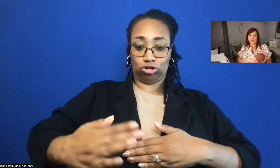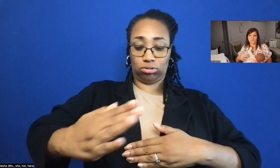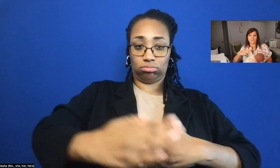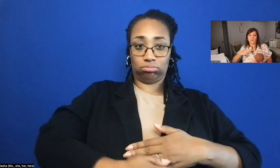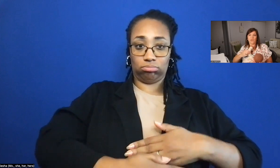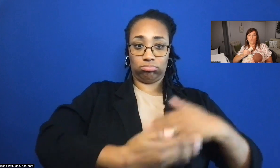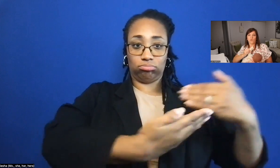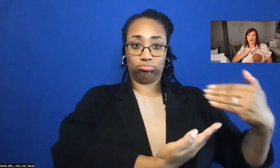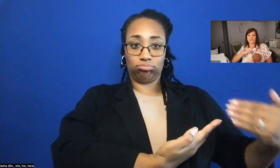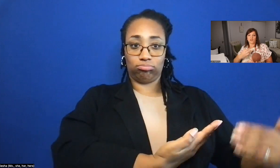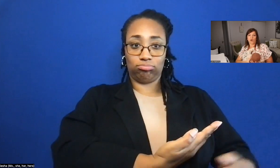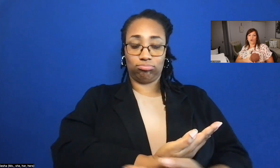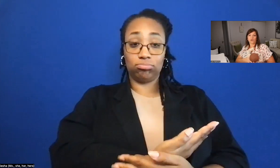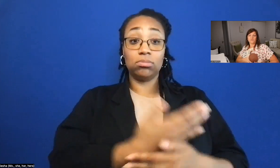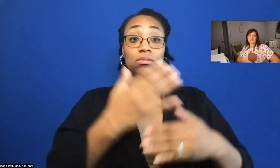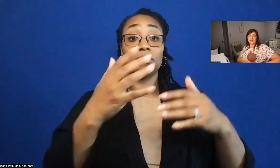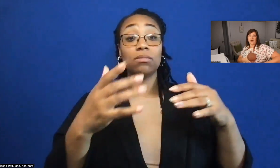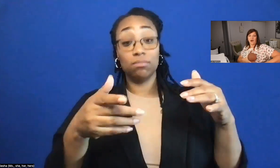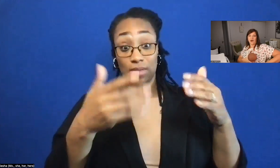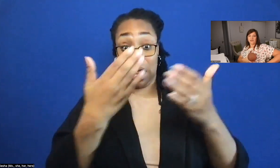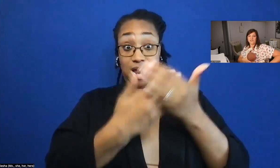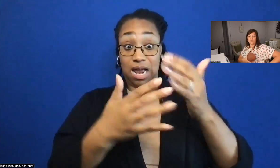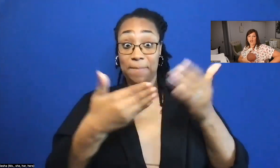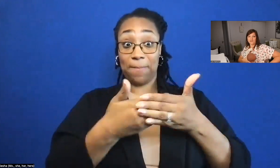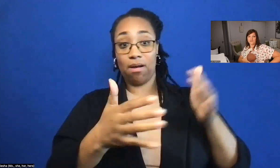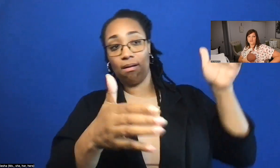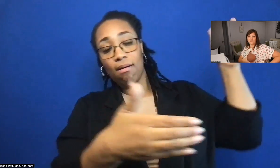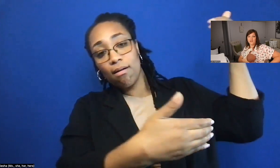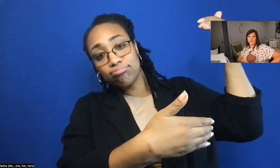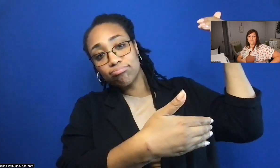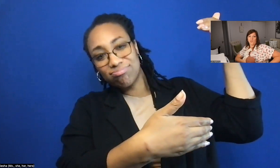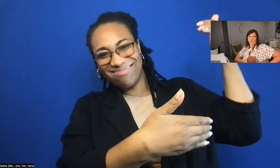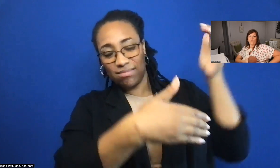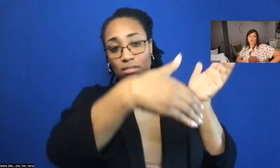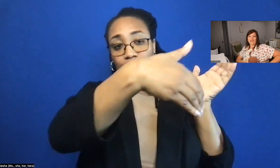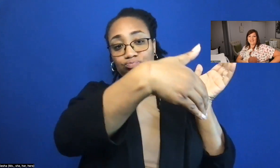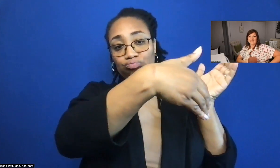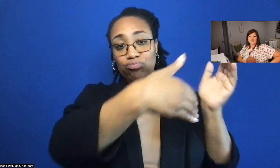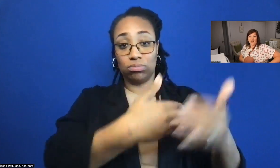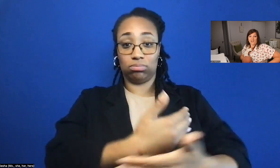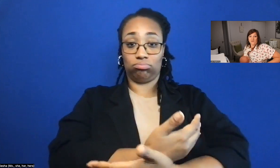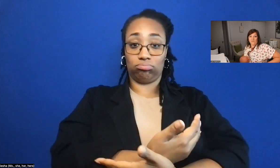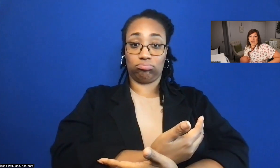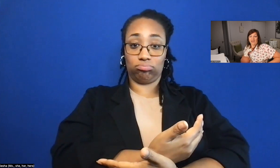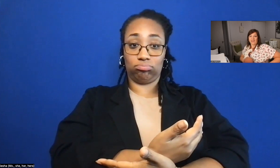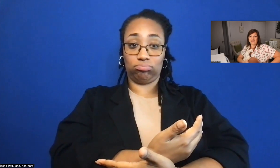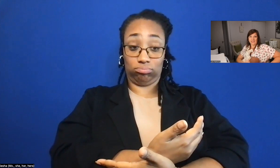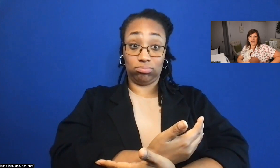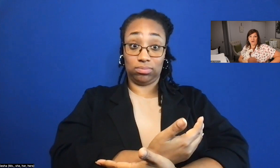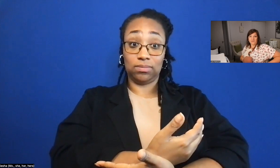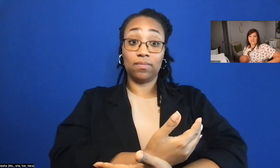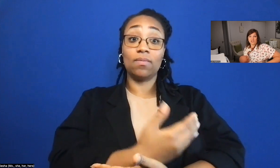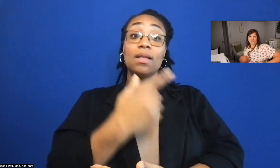body. We want their arms to hug the breast. We want to tuck them back in